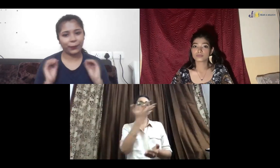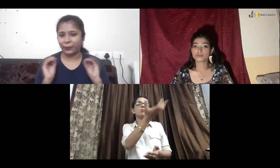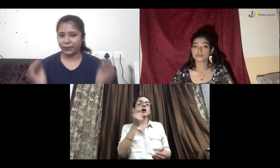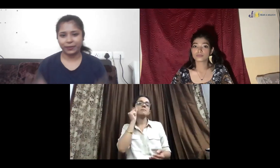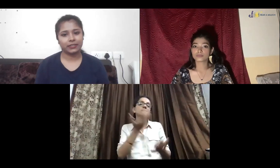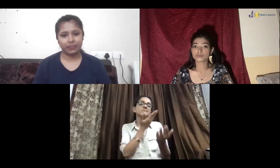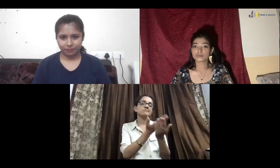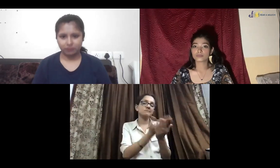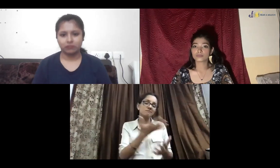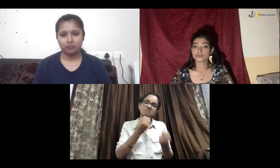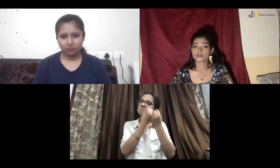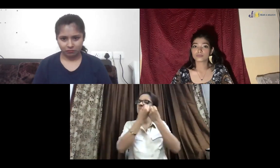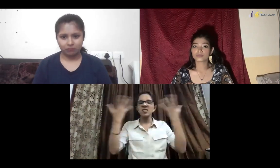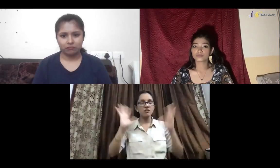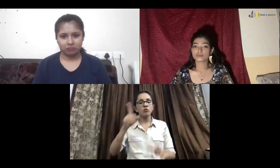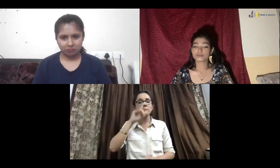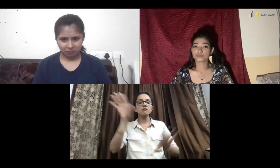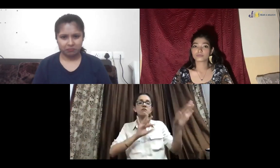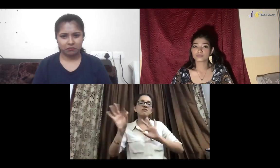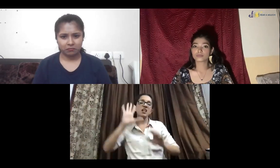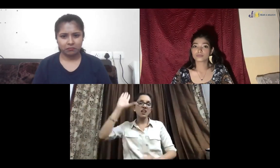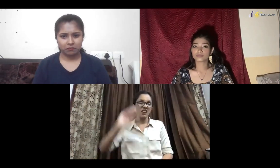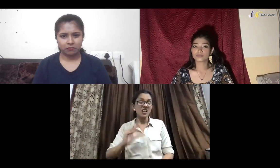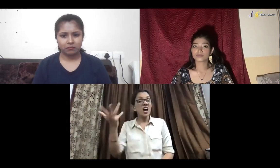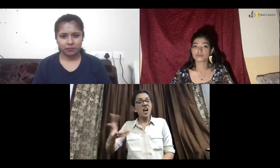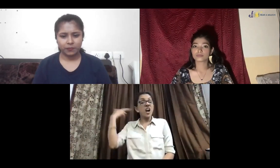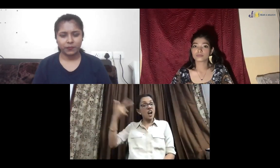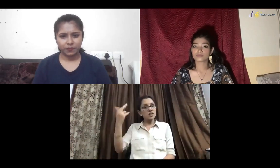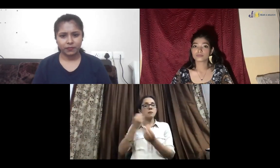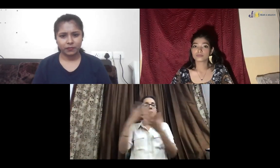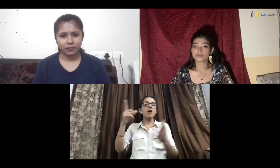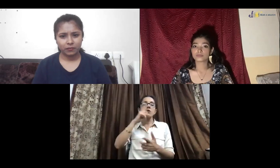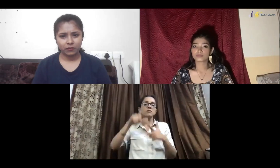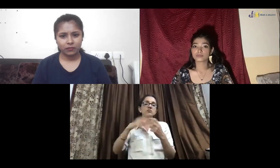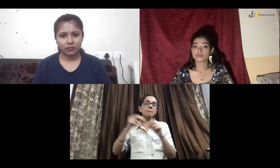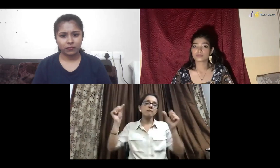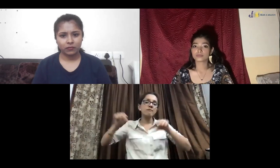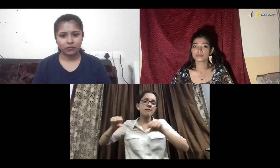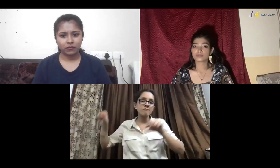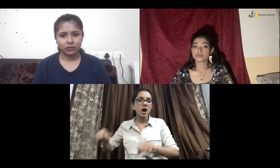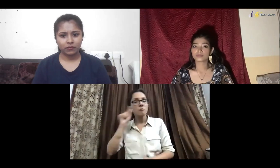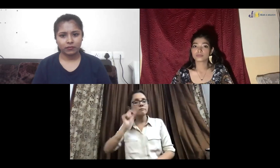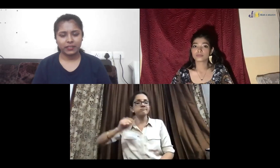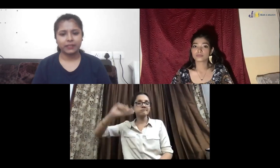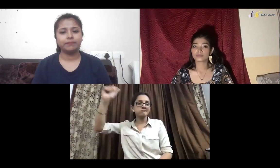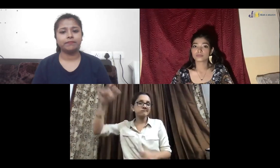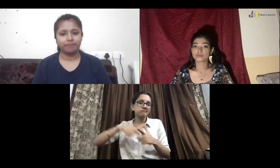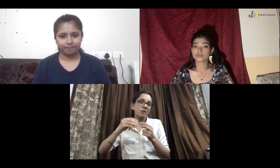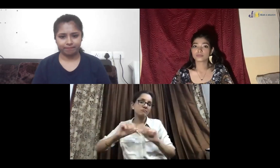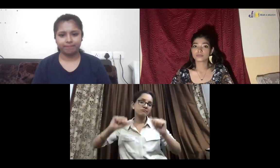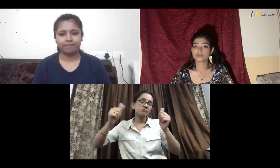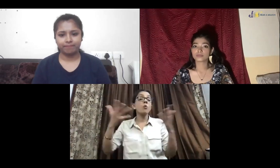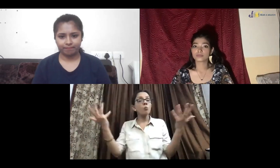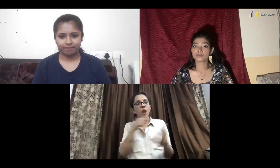person because a male person would not get pregnant, so they would not take much leaves. So this is the reason